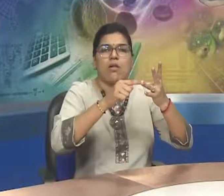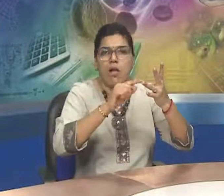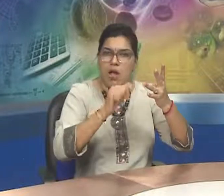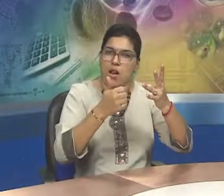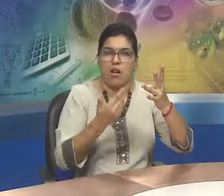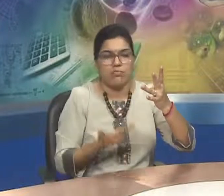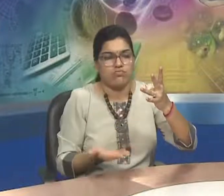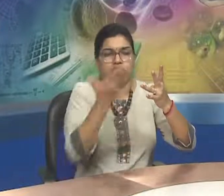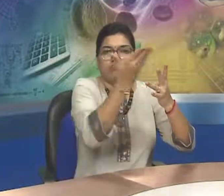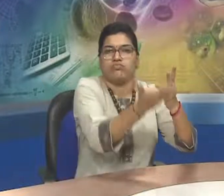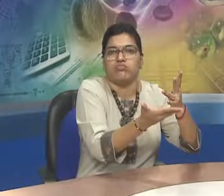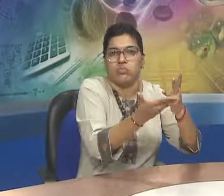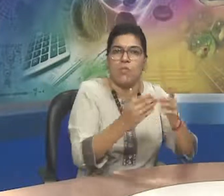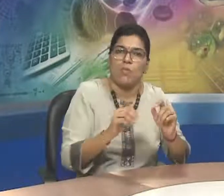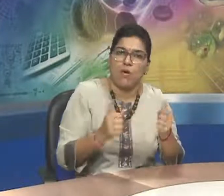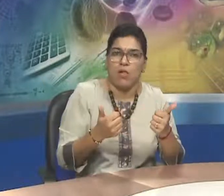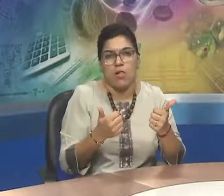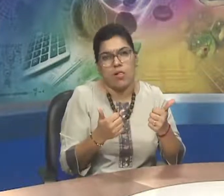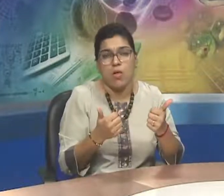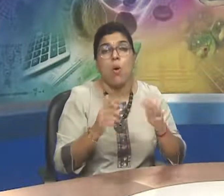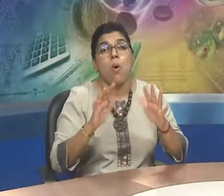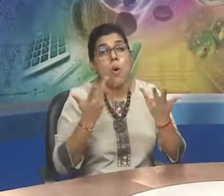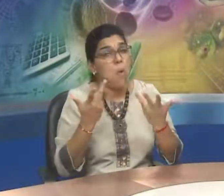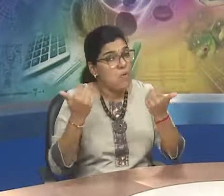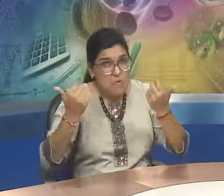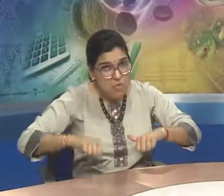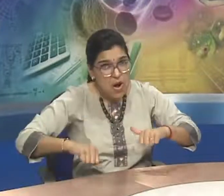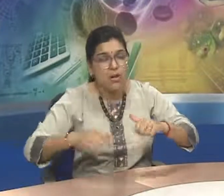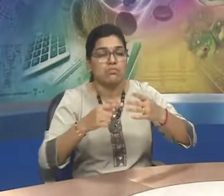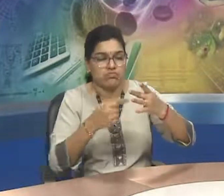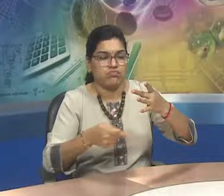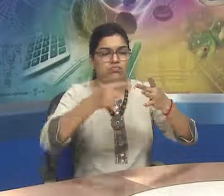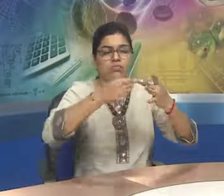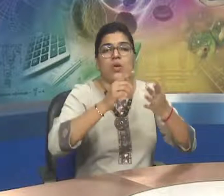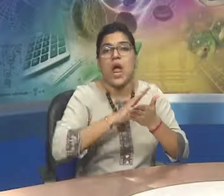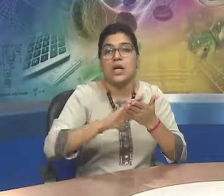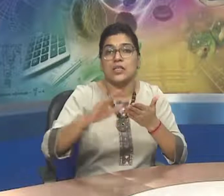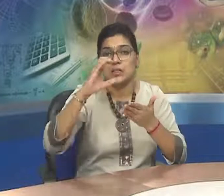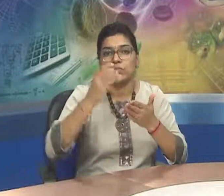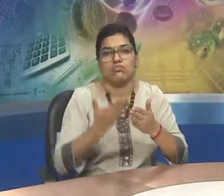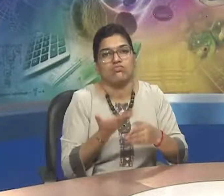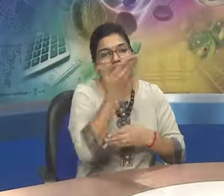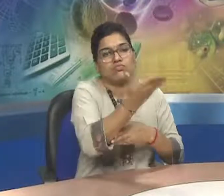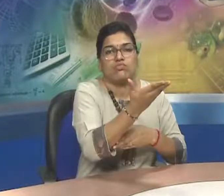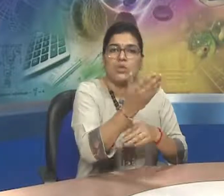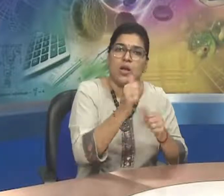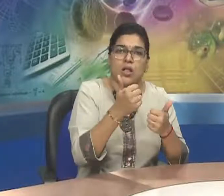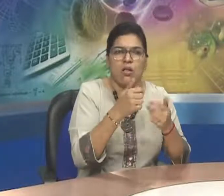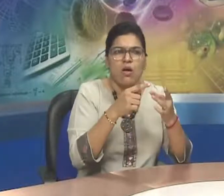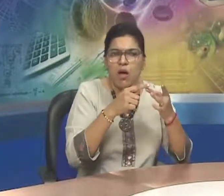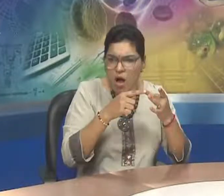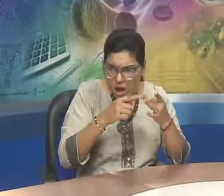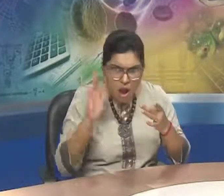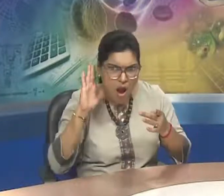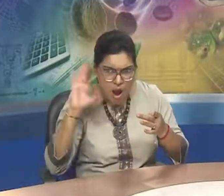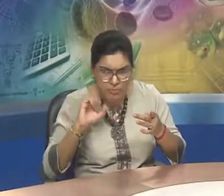system. There is the Supreme Court, High Court, State Court or Zilla